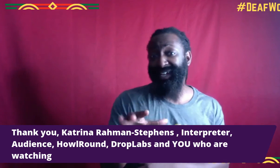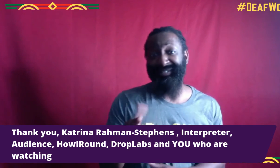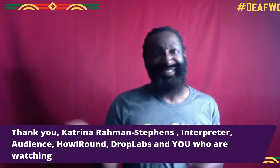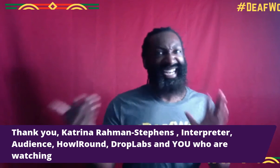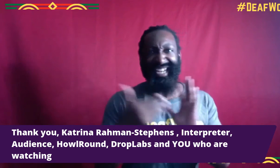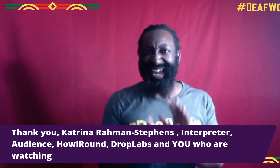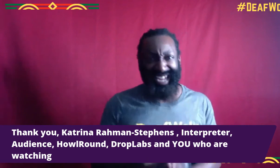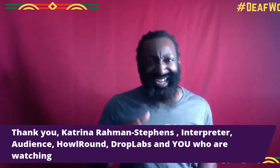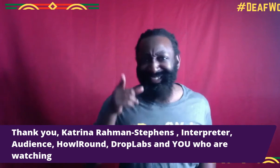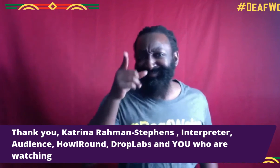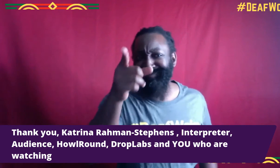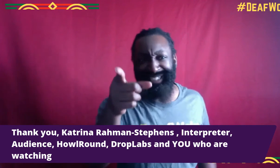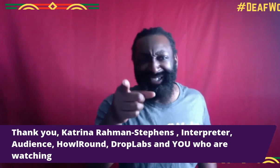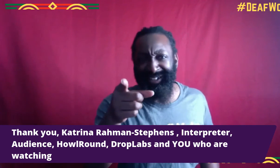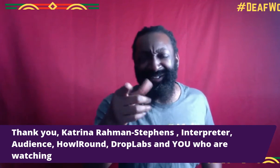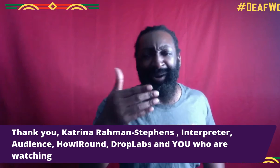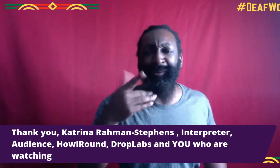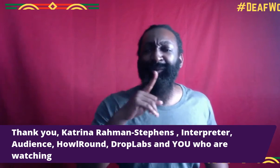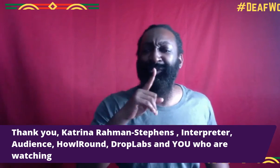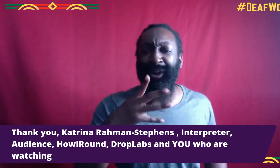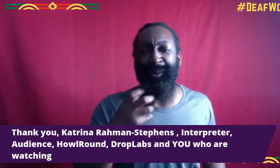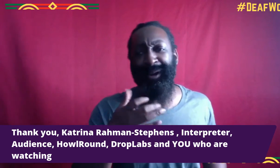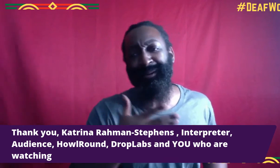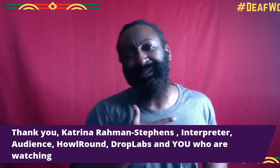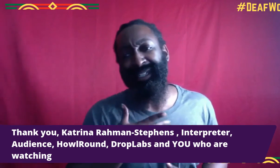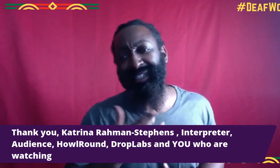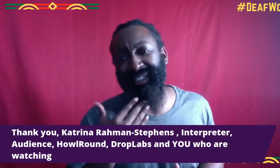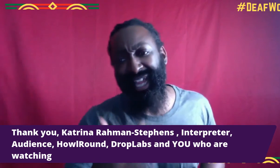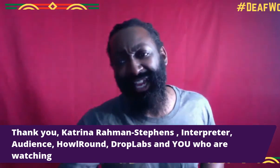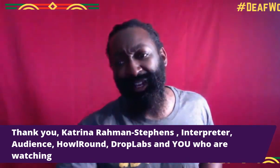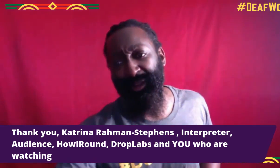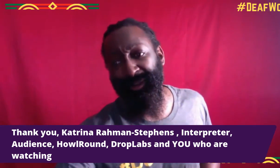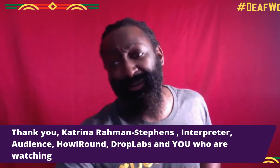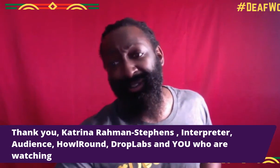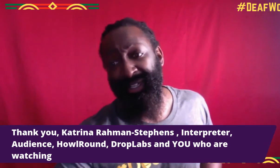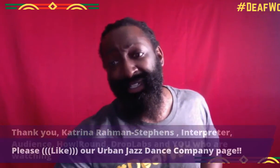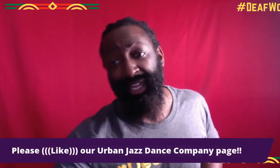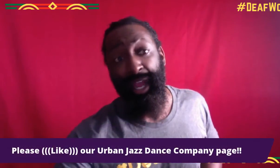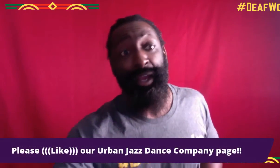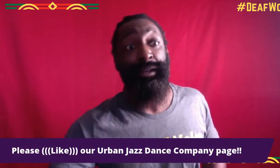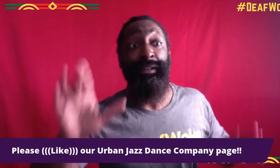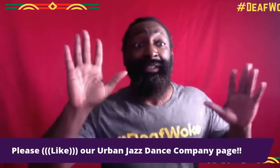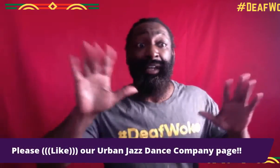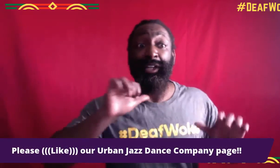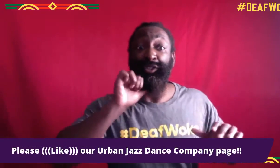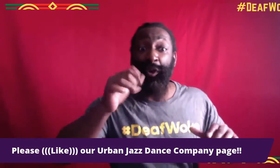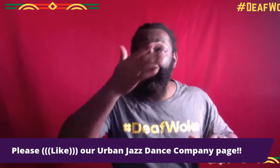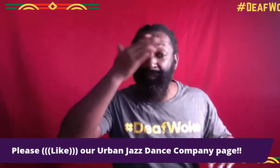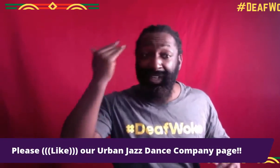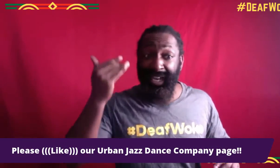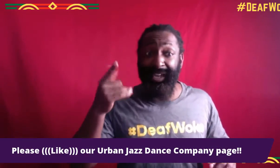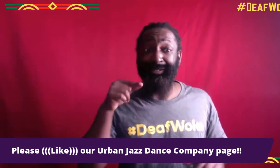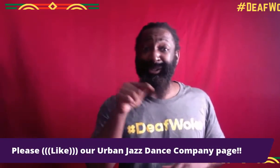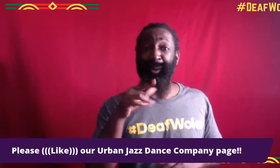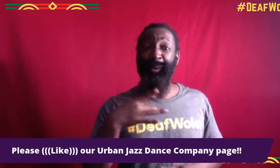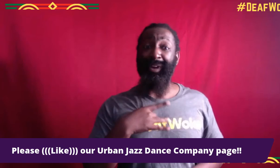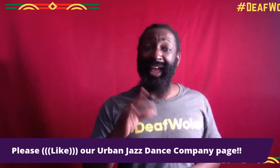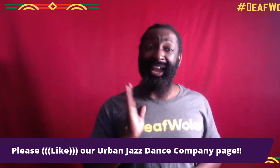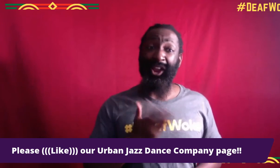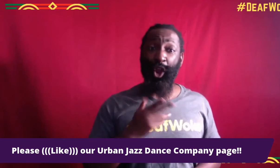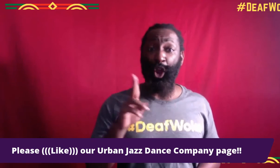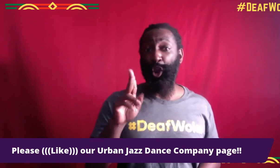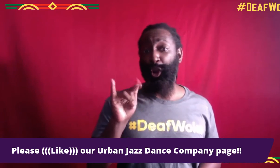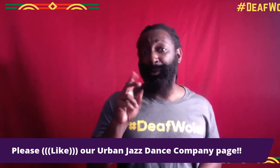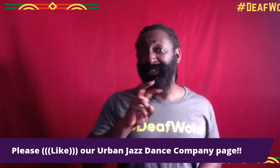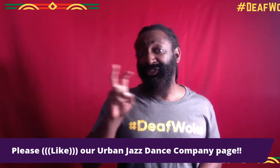Drop Labs. And again, you. So thank you. Don't